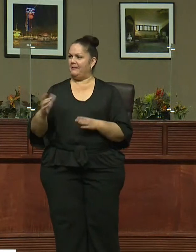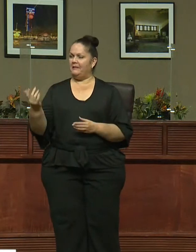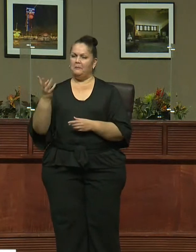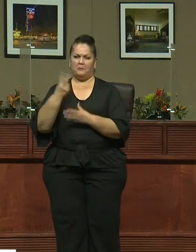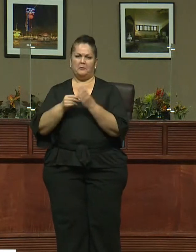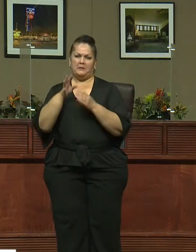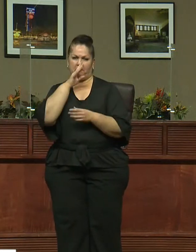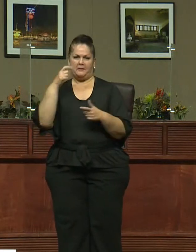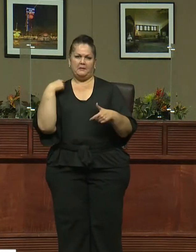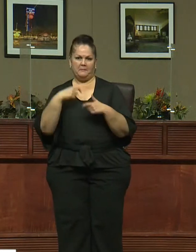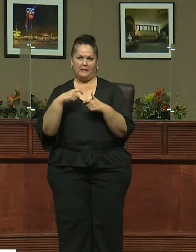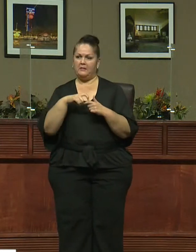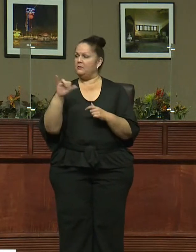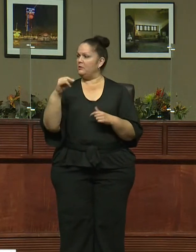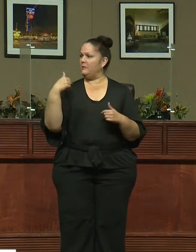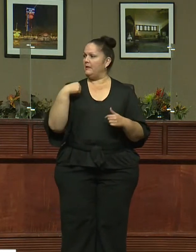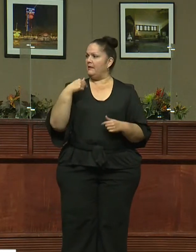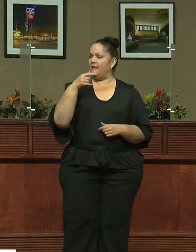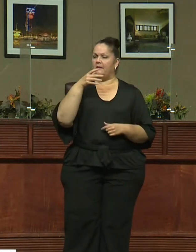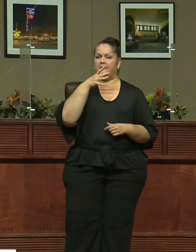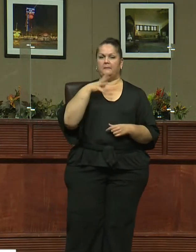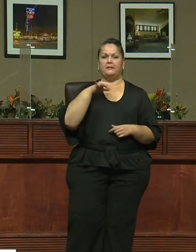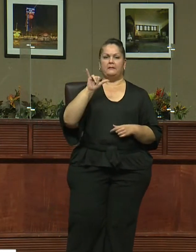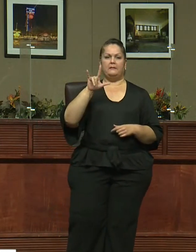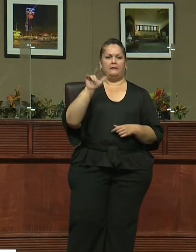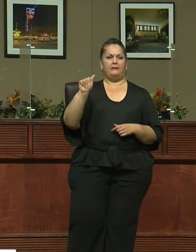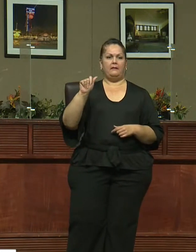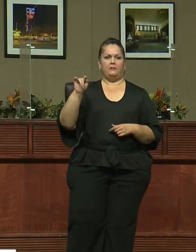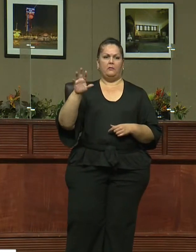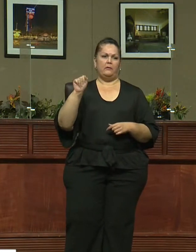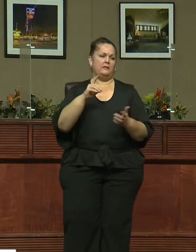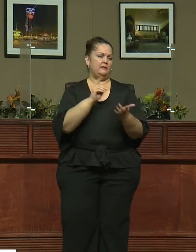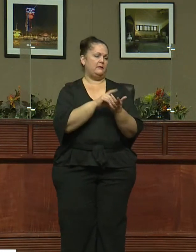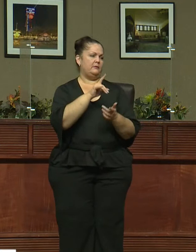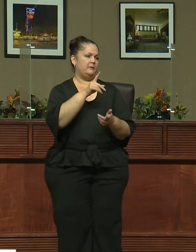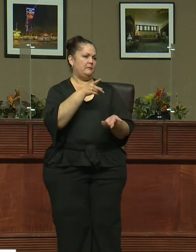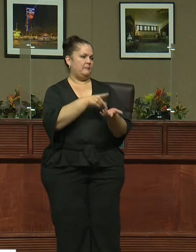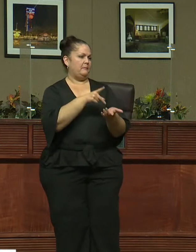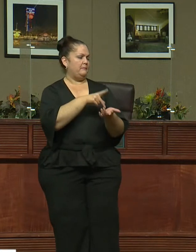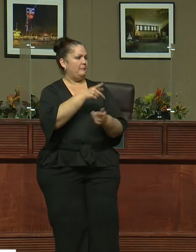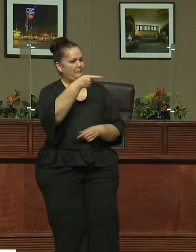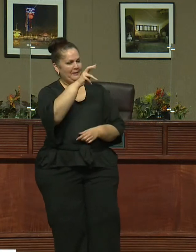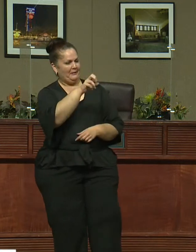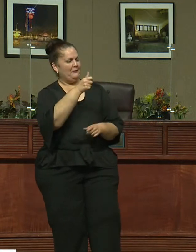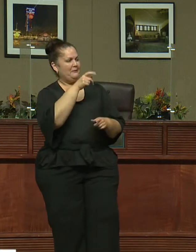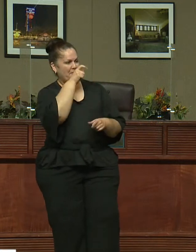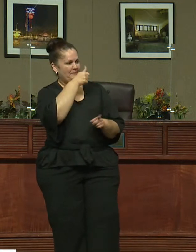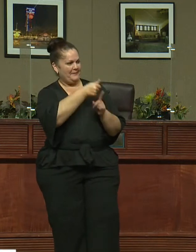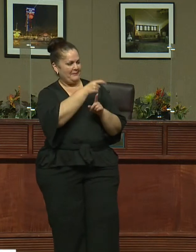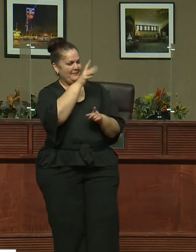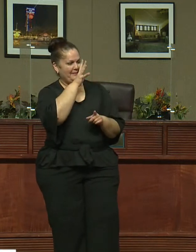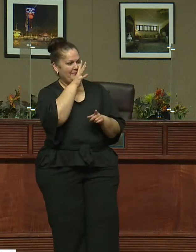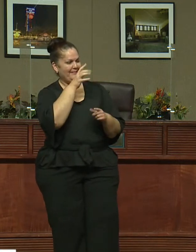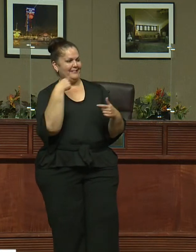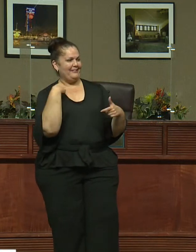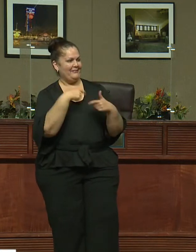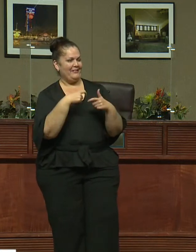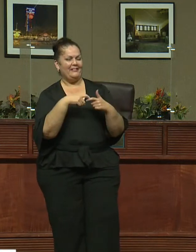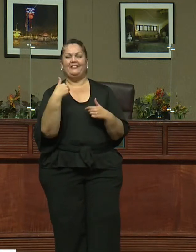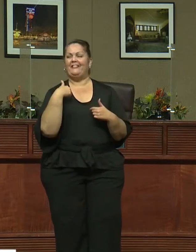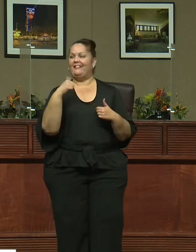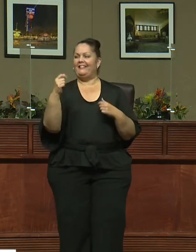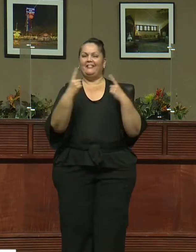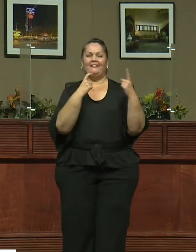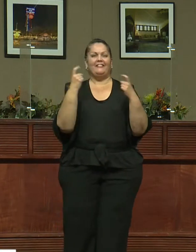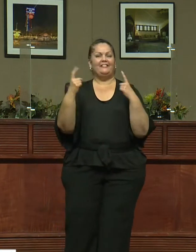have Ms. Ilia Torres, and then, of course, Dr. Pino is fluent as well. And so with that, we will open it up for any questions that you may